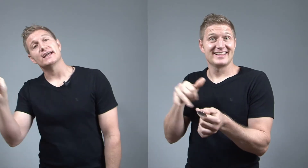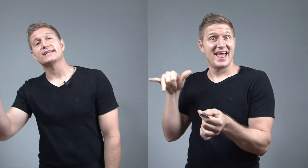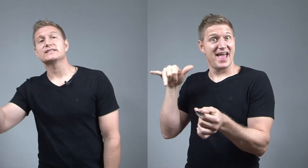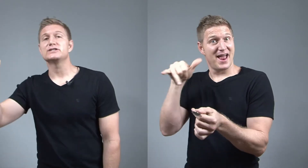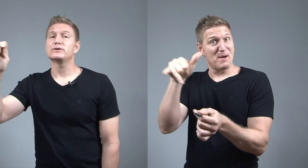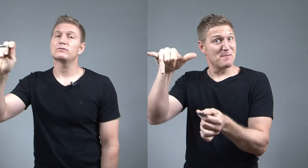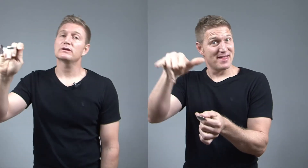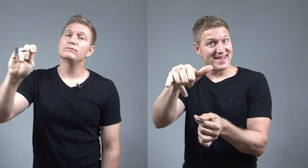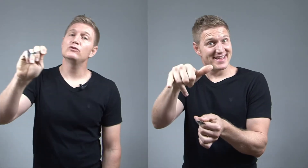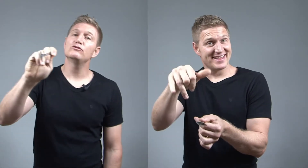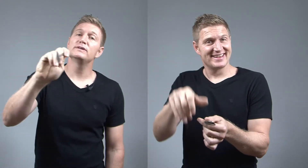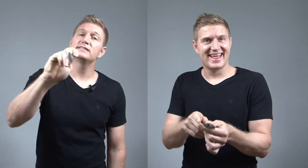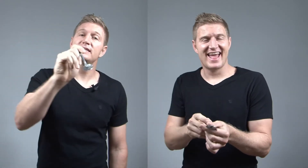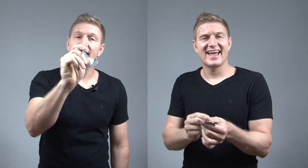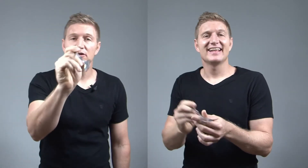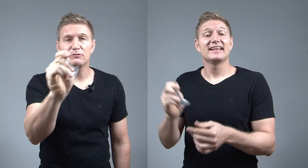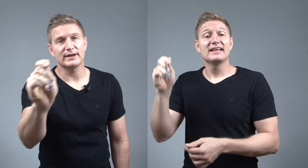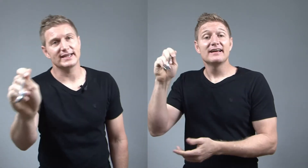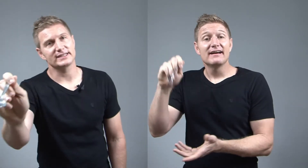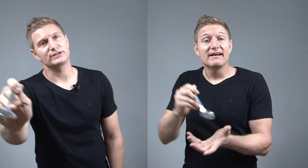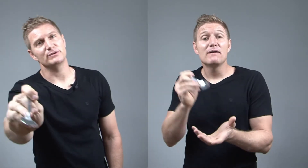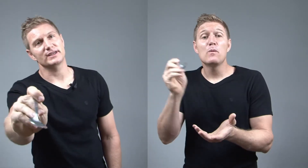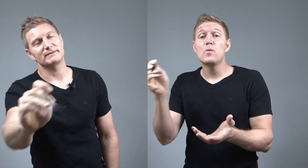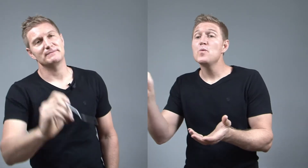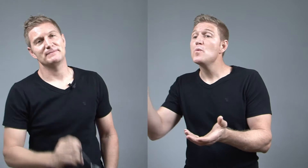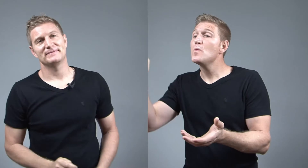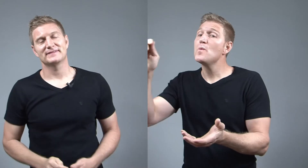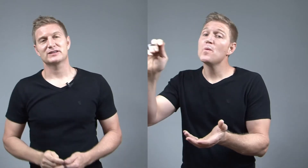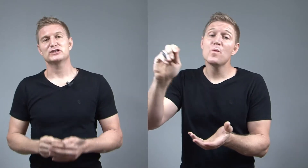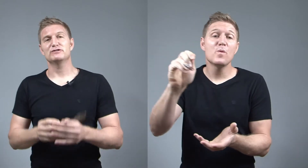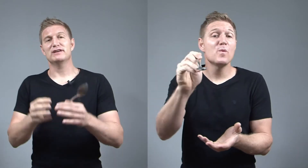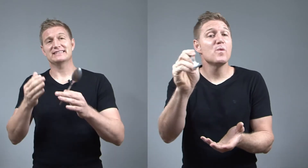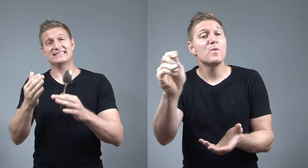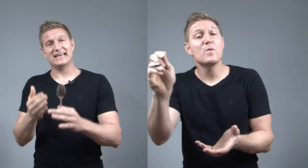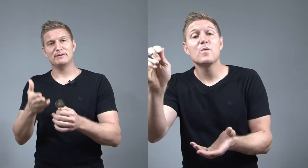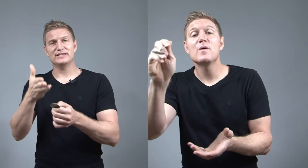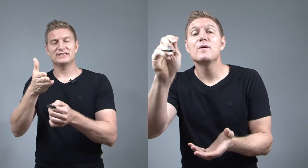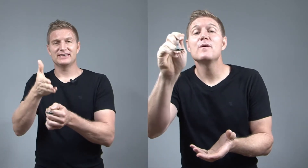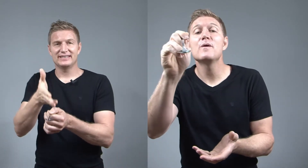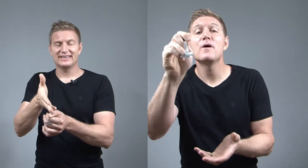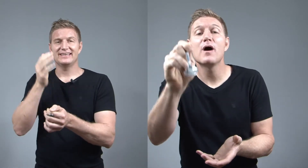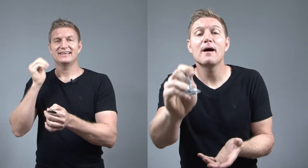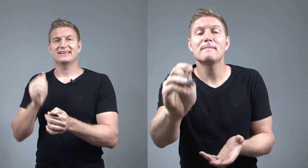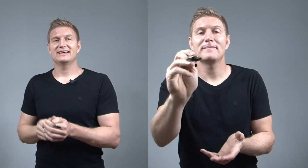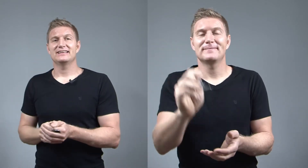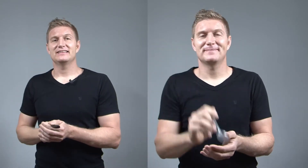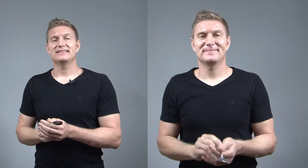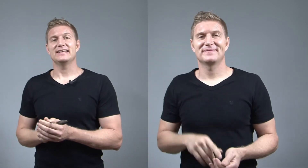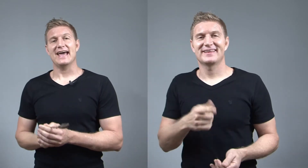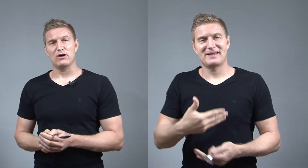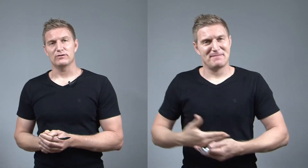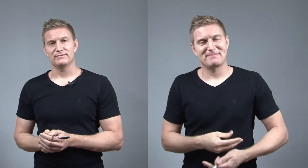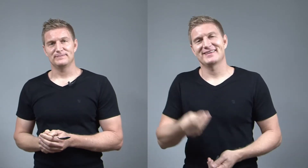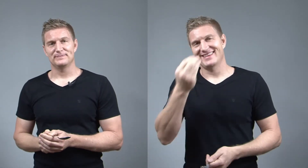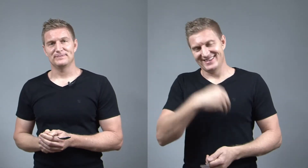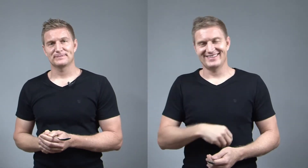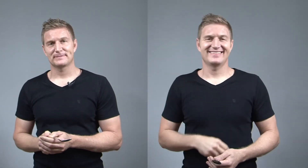is doing, what movement the aeroplane is doing, because you've established the noun.